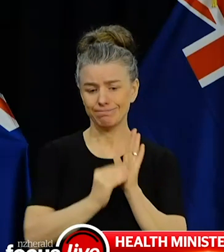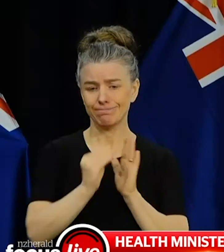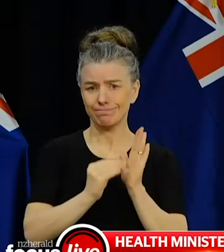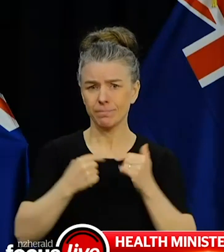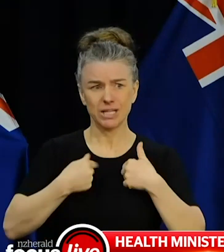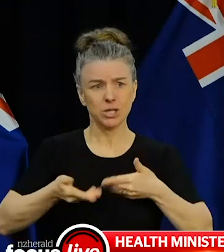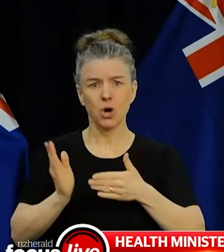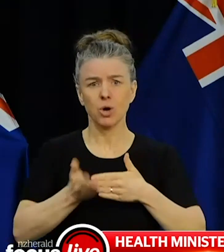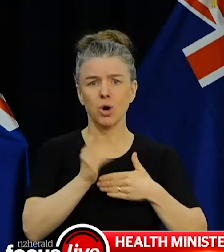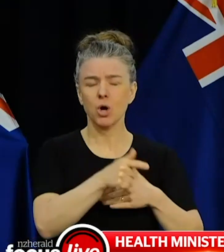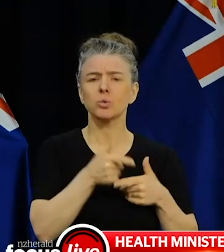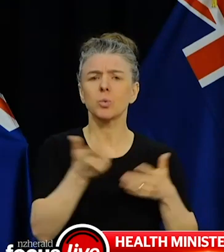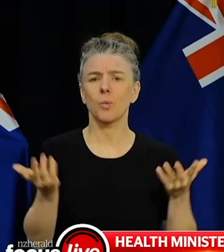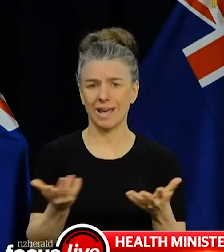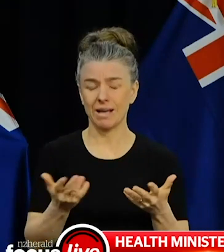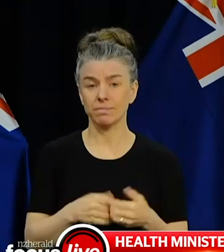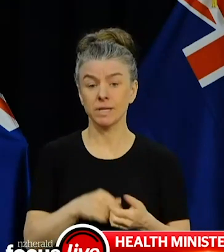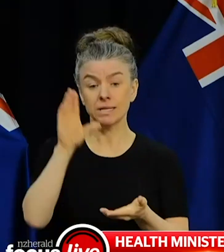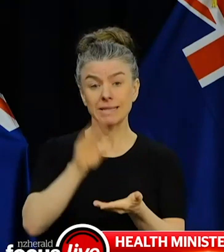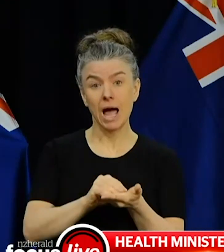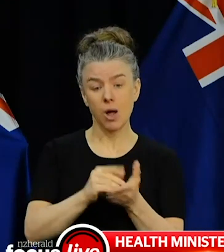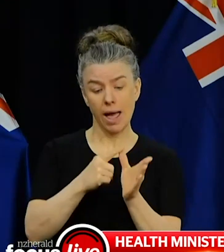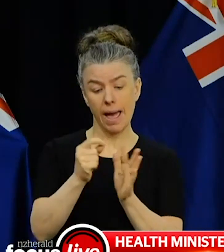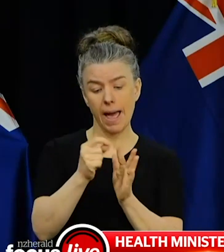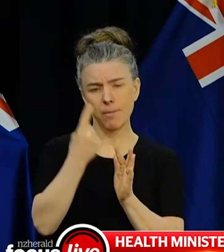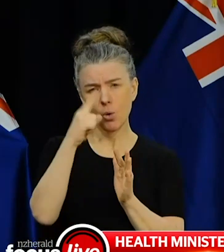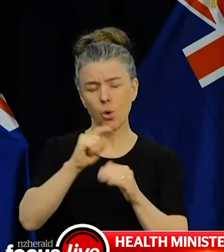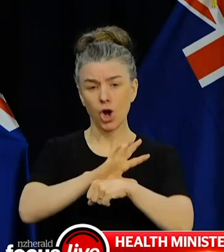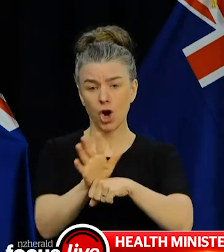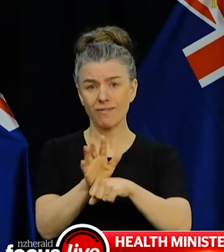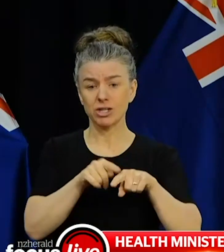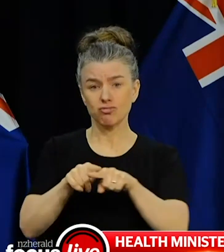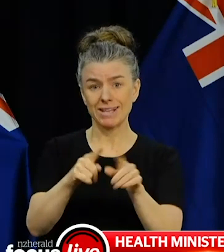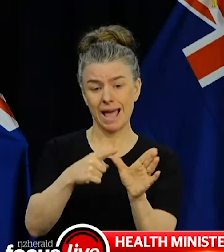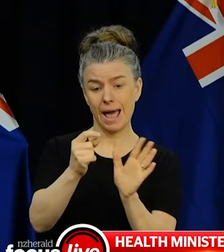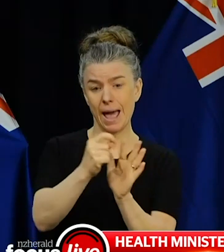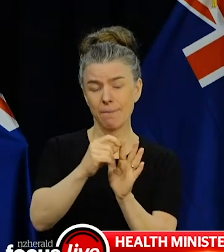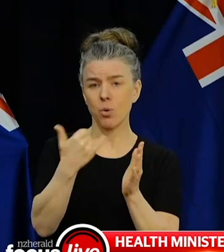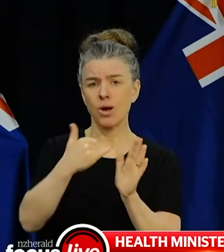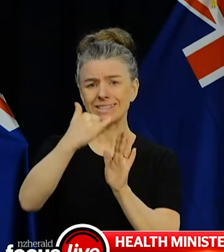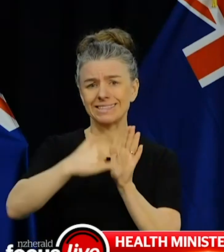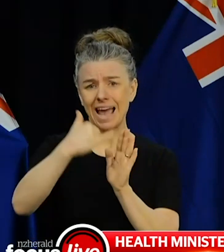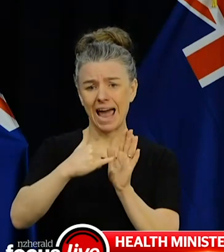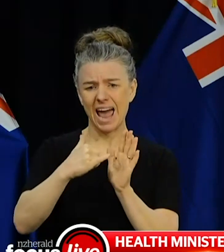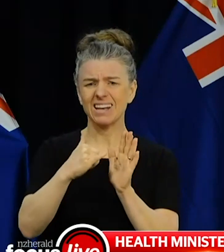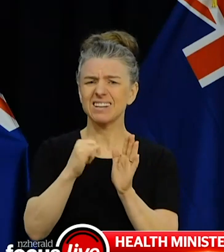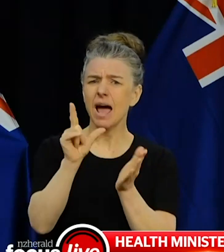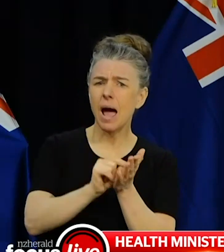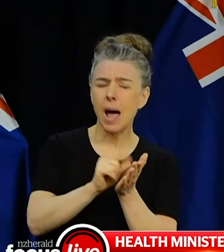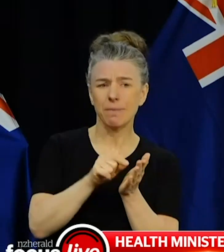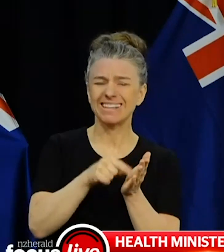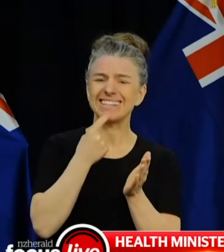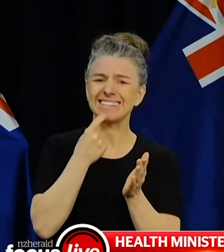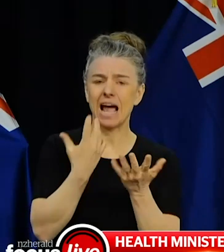their movements. Downloading the COVID Tracer app and scanning codes is an easy way of keeping a secure record of